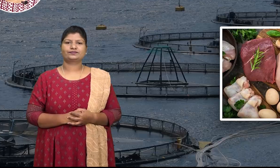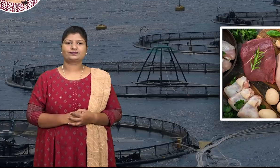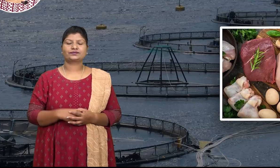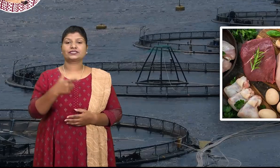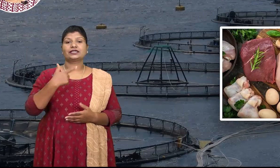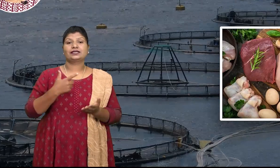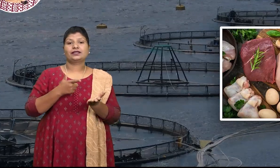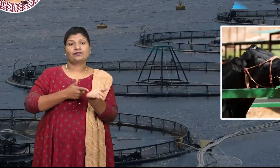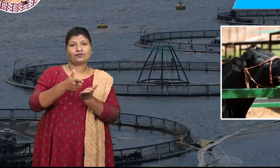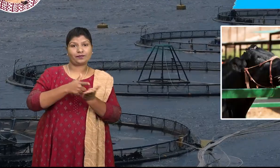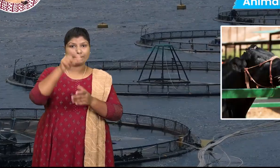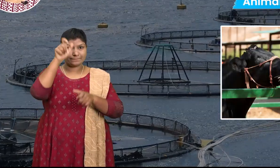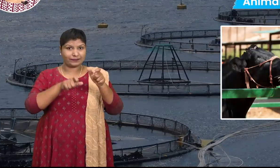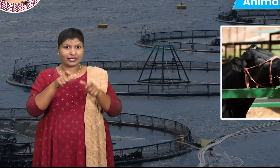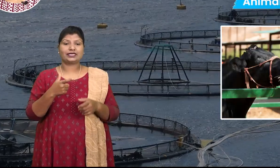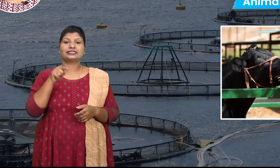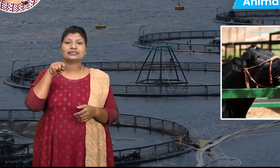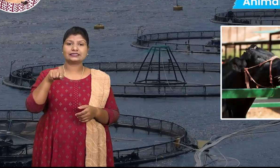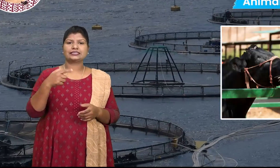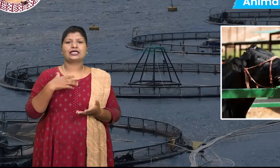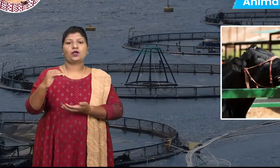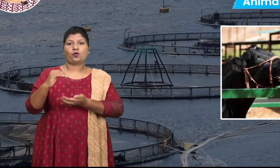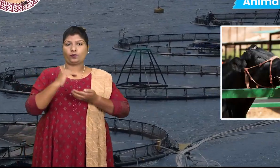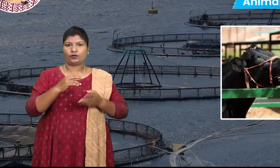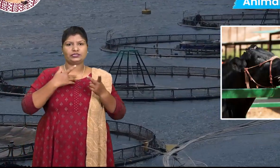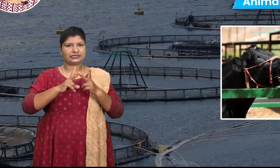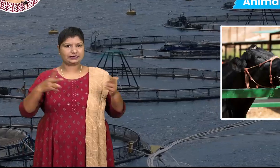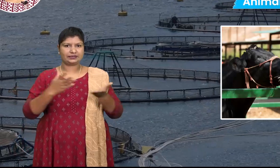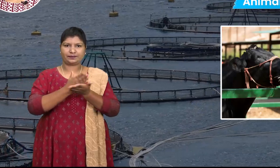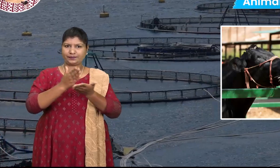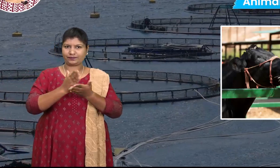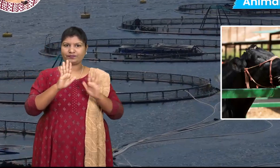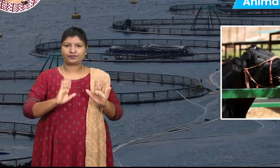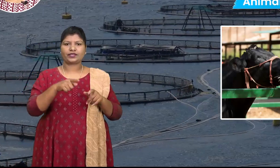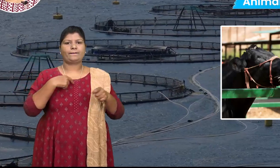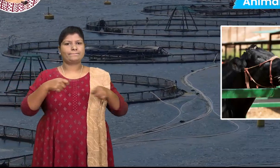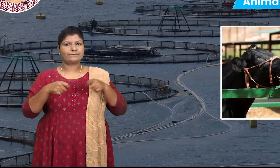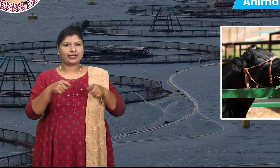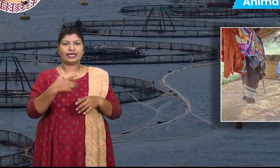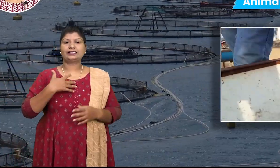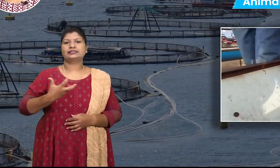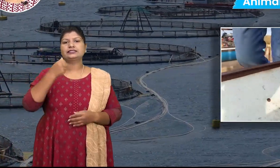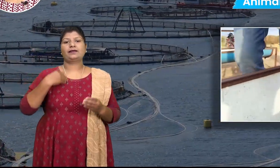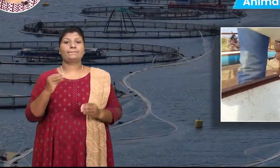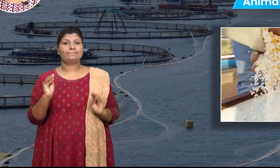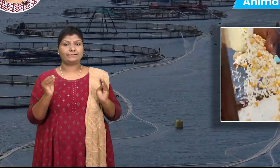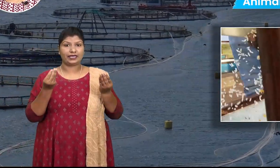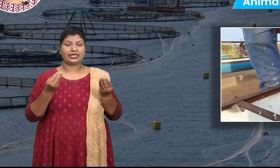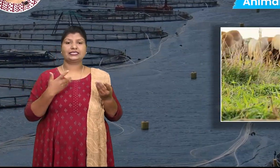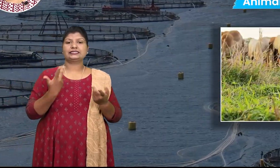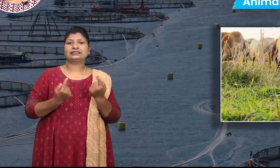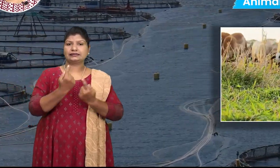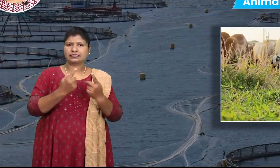Farmers adopt different methods of management for getting better yields in agriculture.